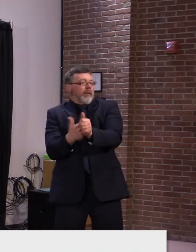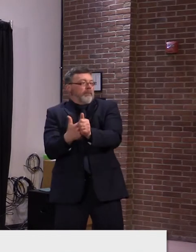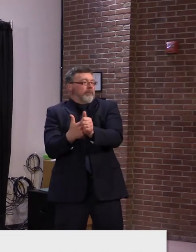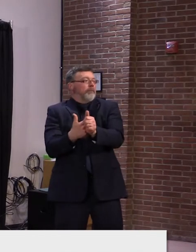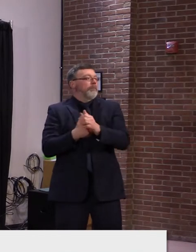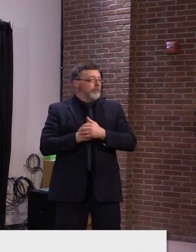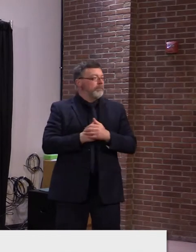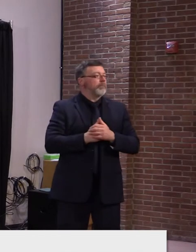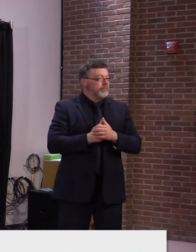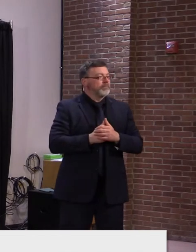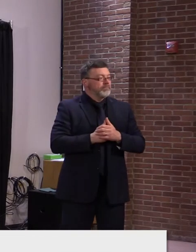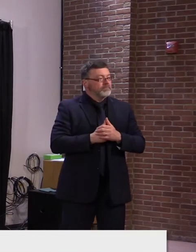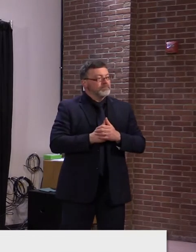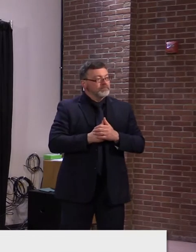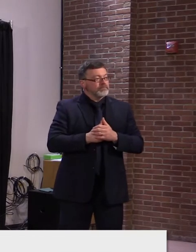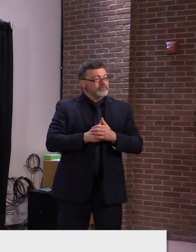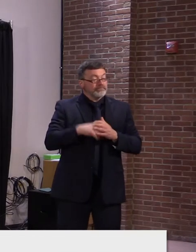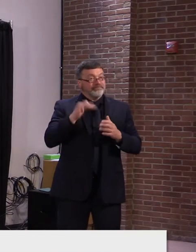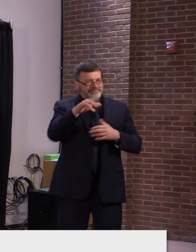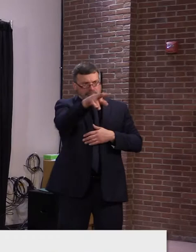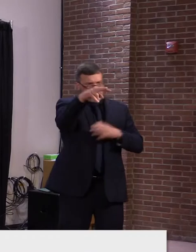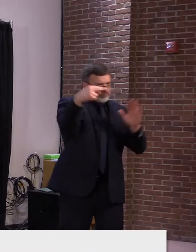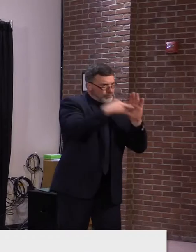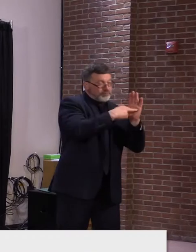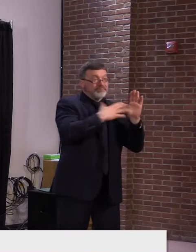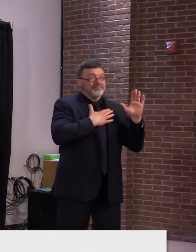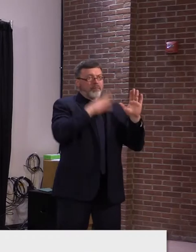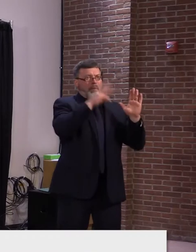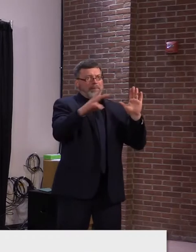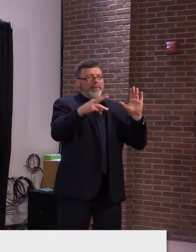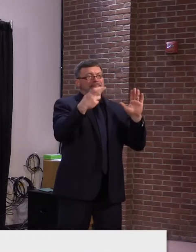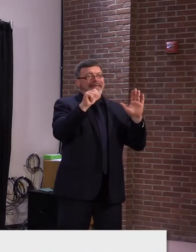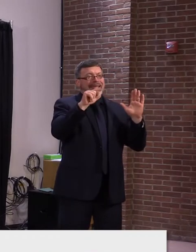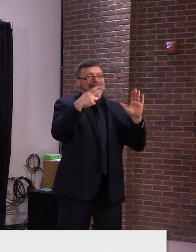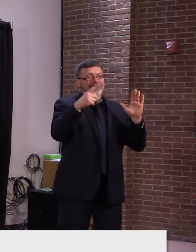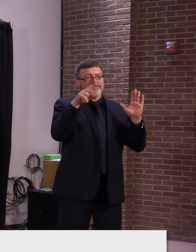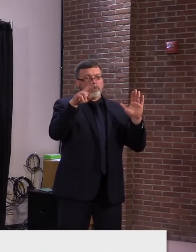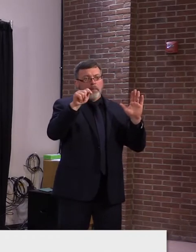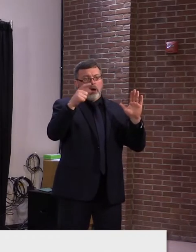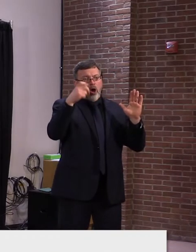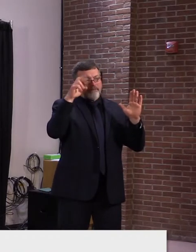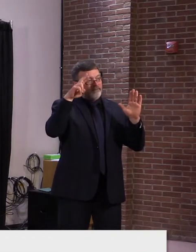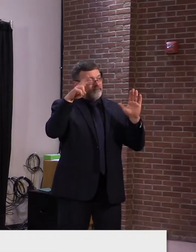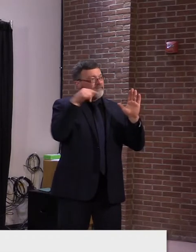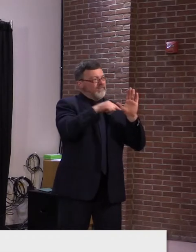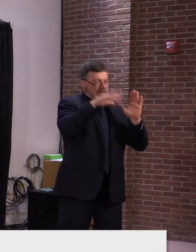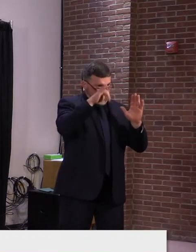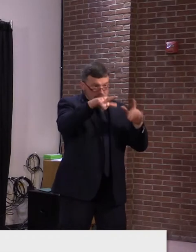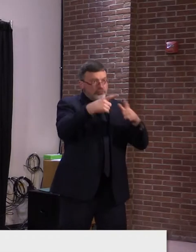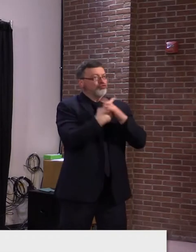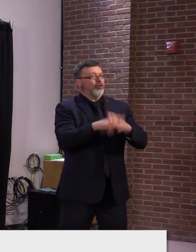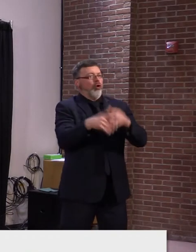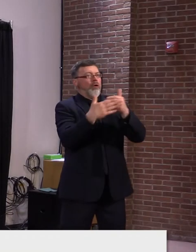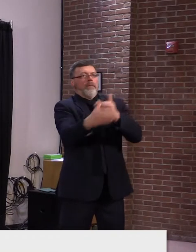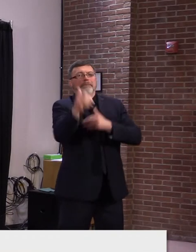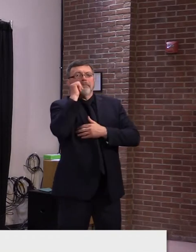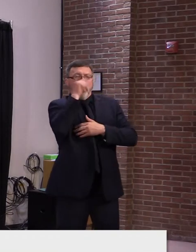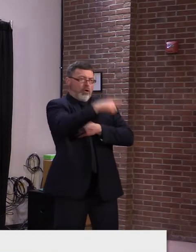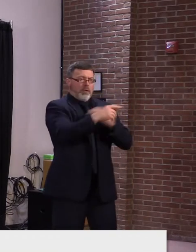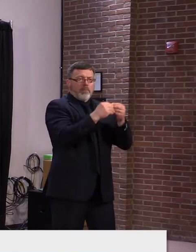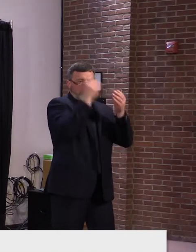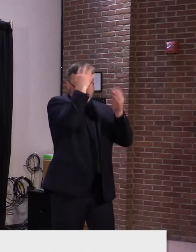for information on our website starting tomorrow. We will also update our testing recommendations